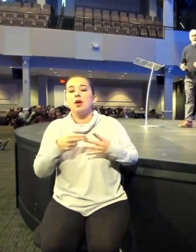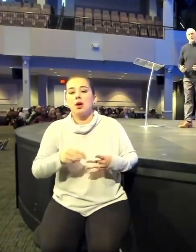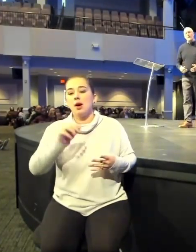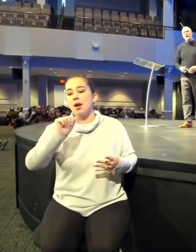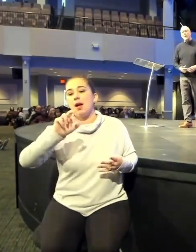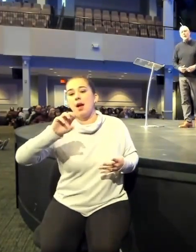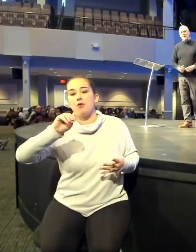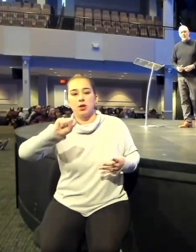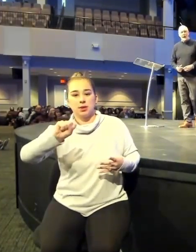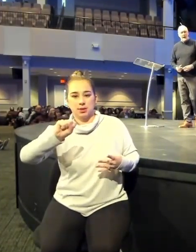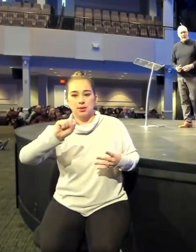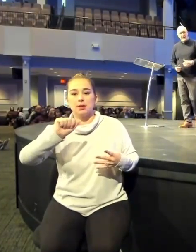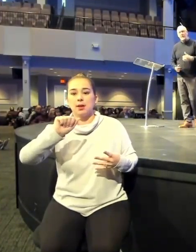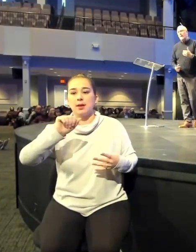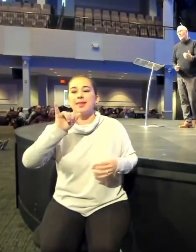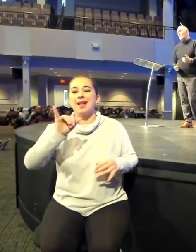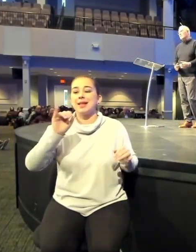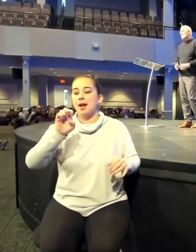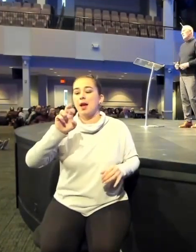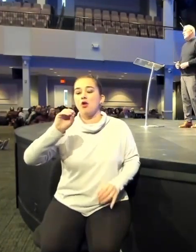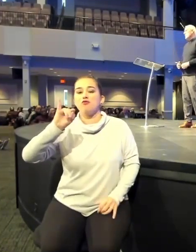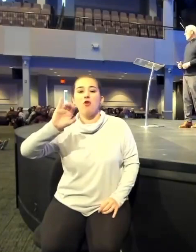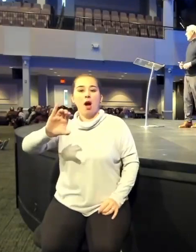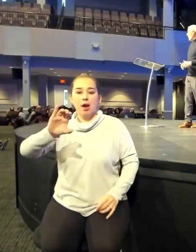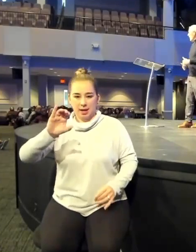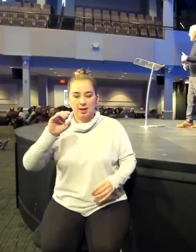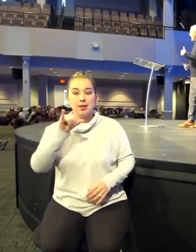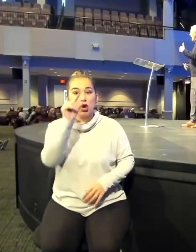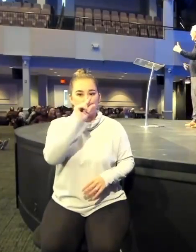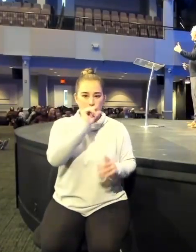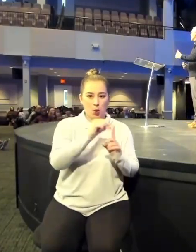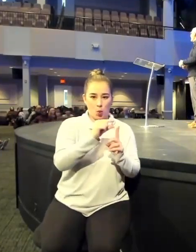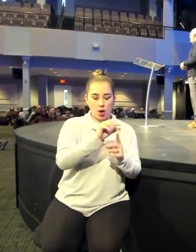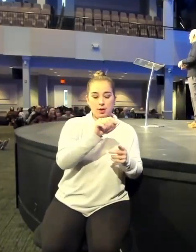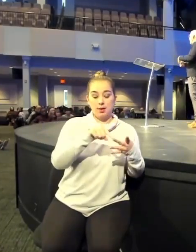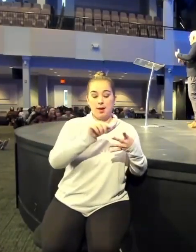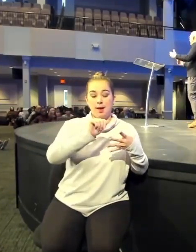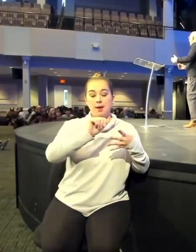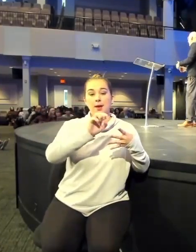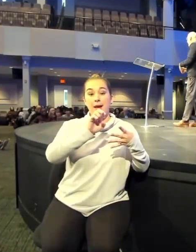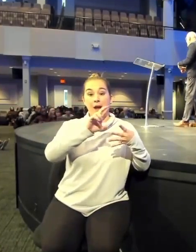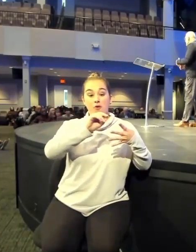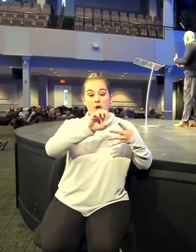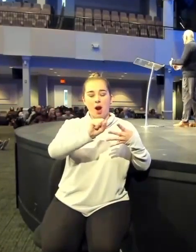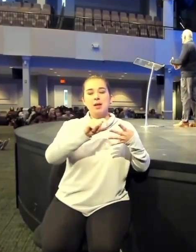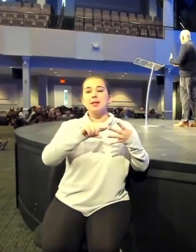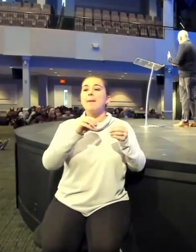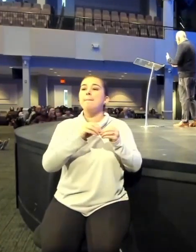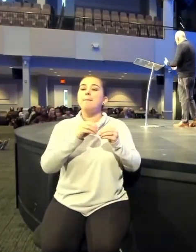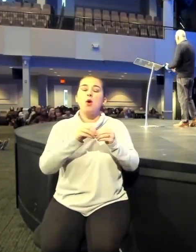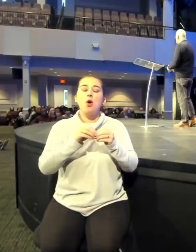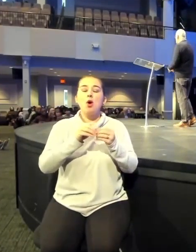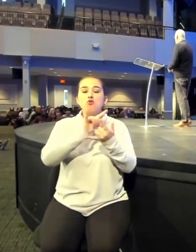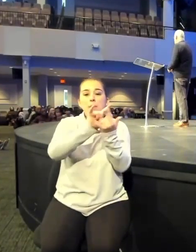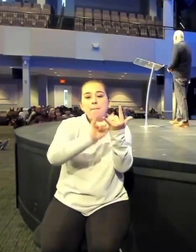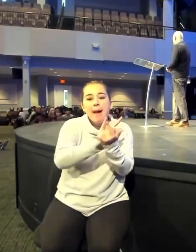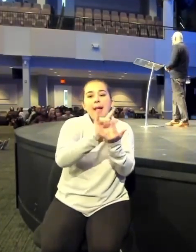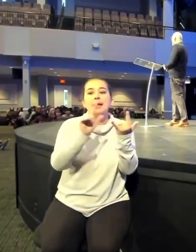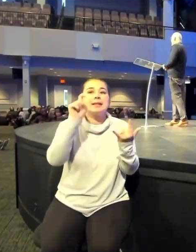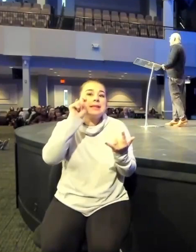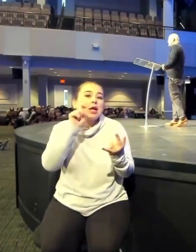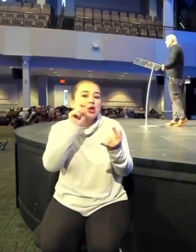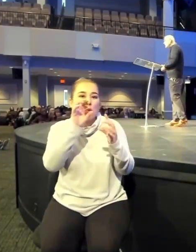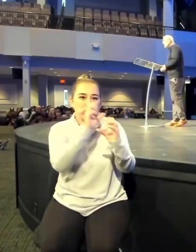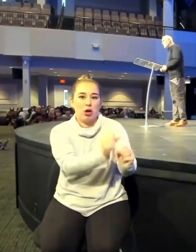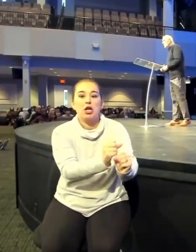eros love. We get our word erotic from that word. It's a Greek word, eros, meaning romantic or sexual attraction, and most of